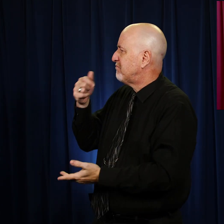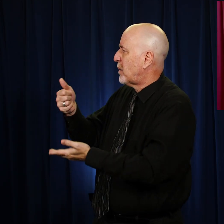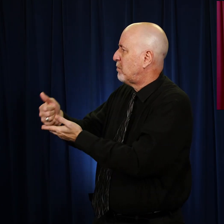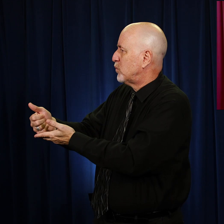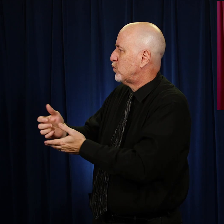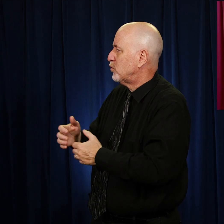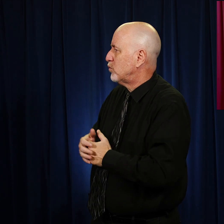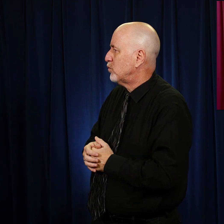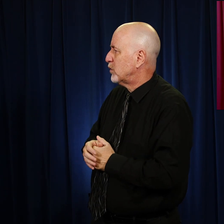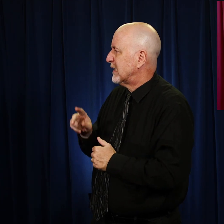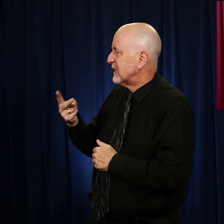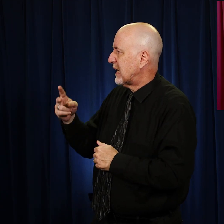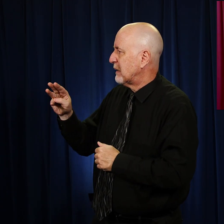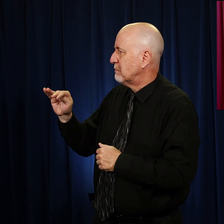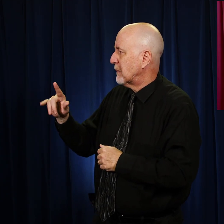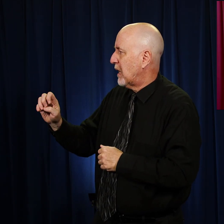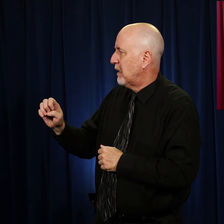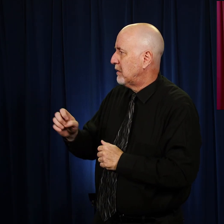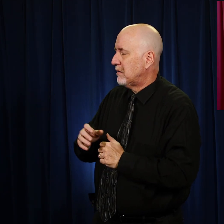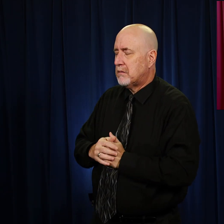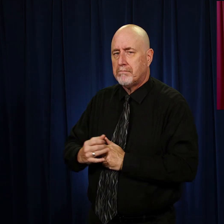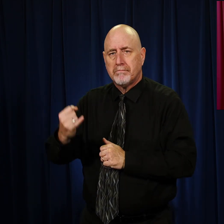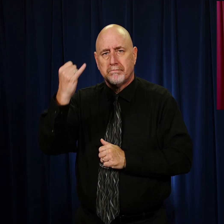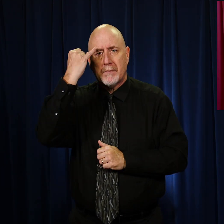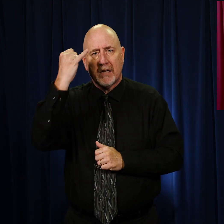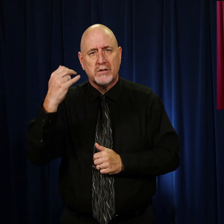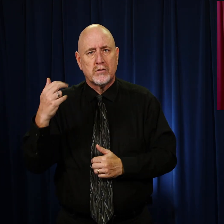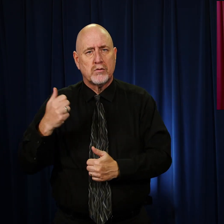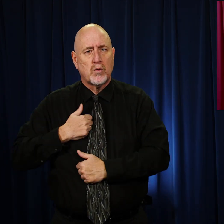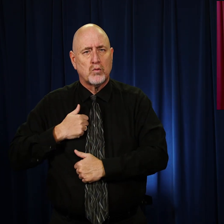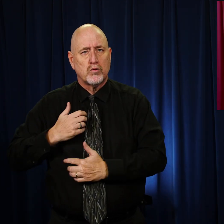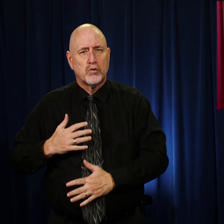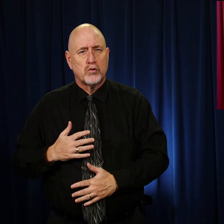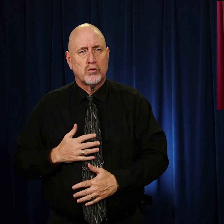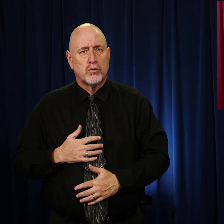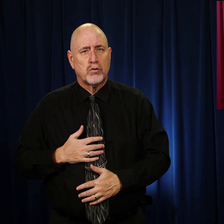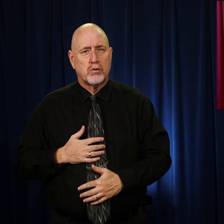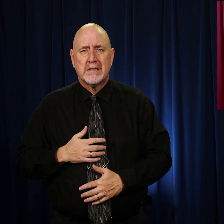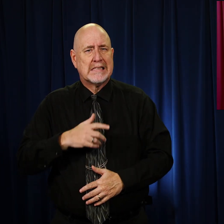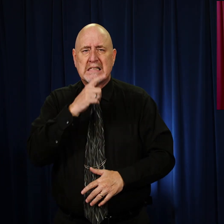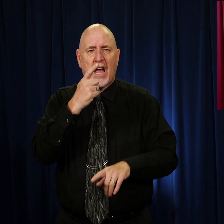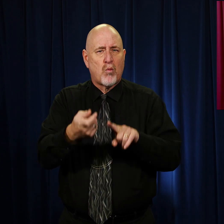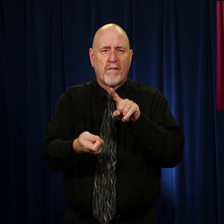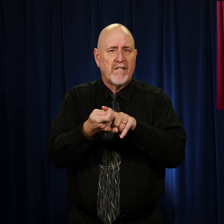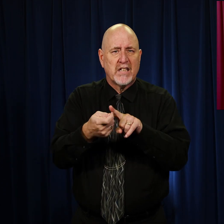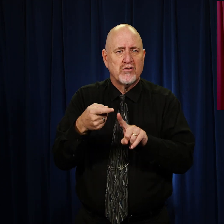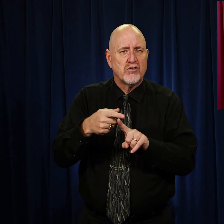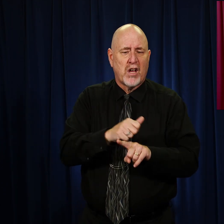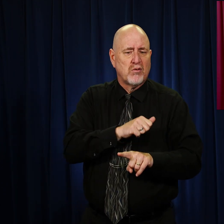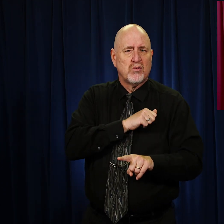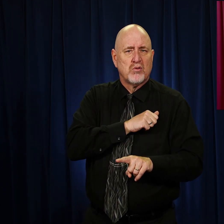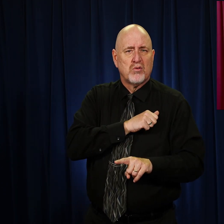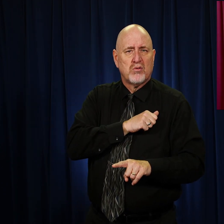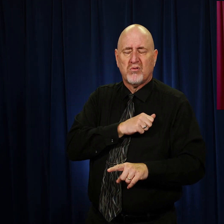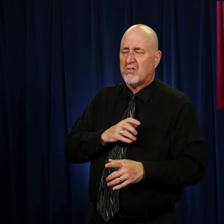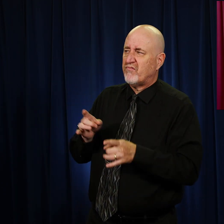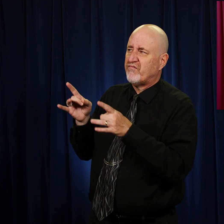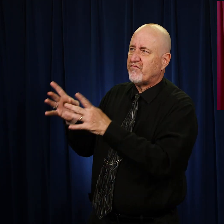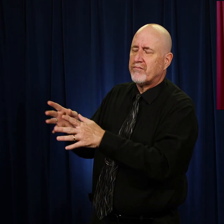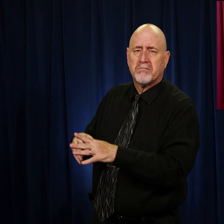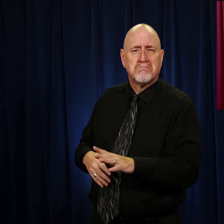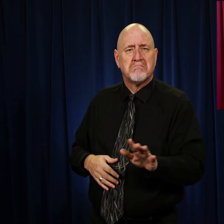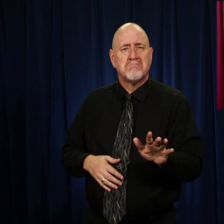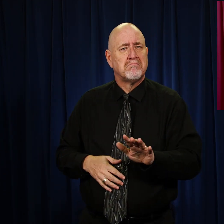happy to carry it a 2nd mile. You're not thinking about revenge. You're not demonstrating an attitude of